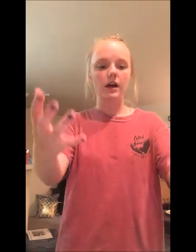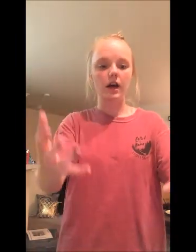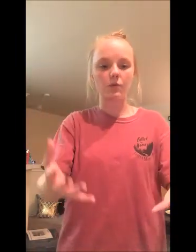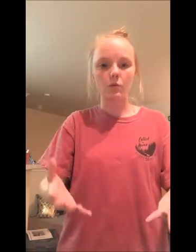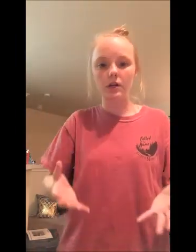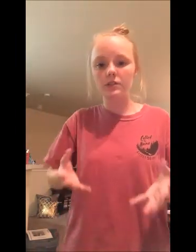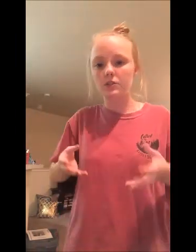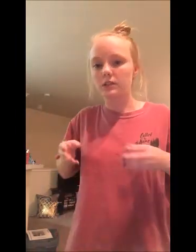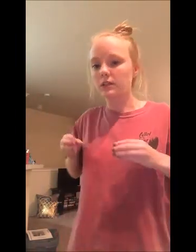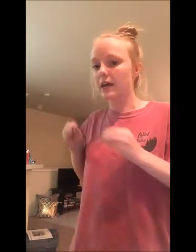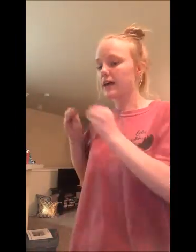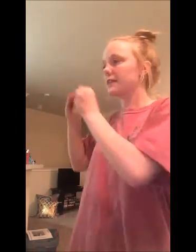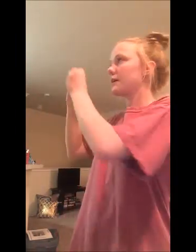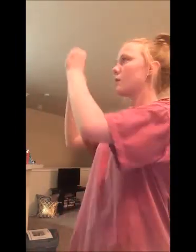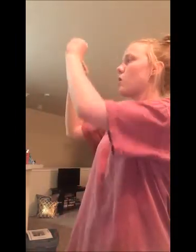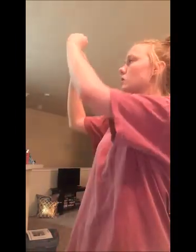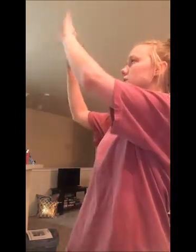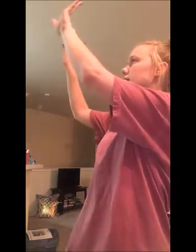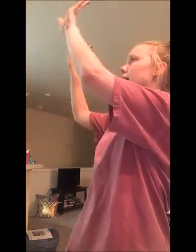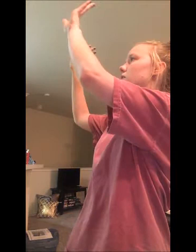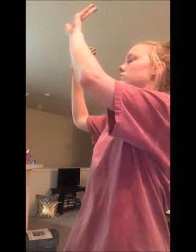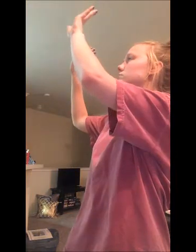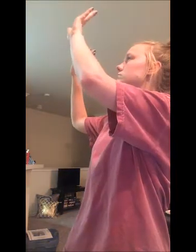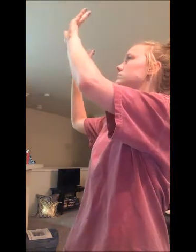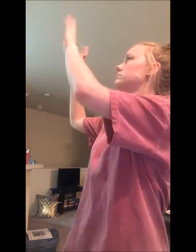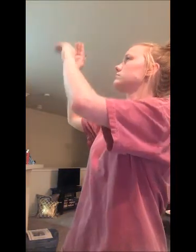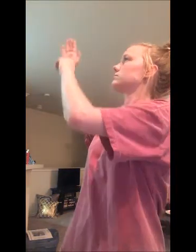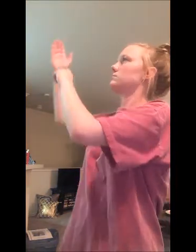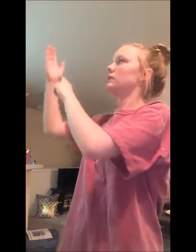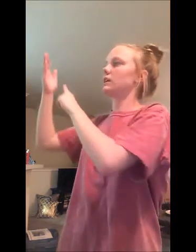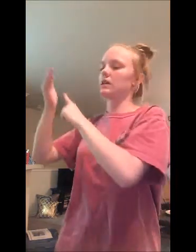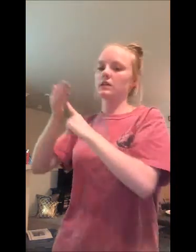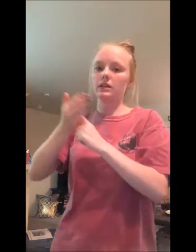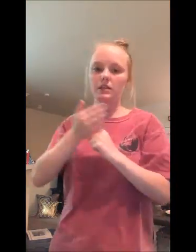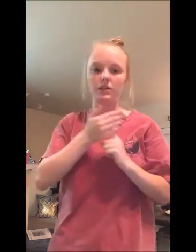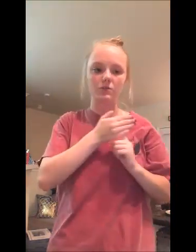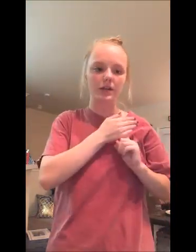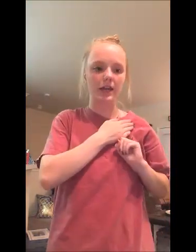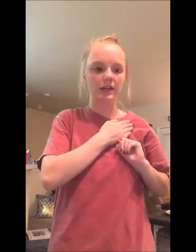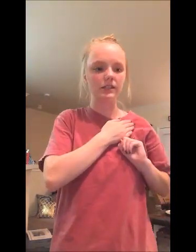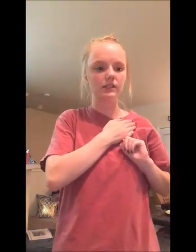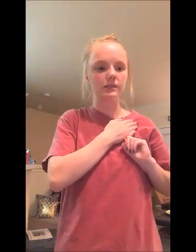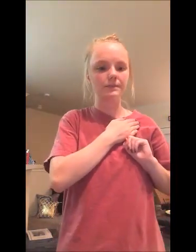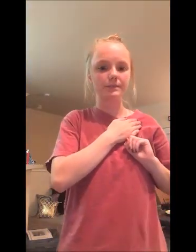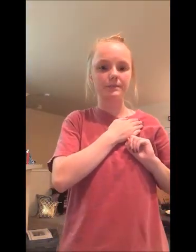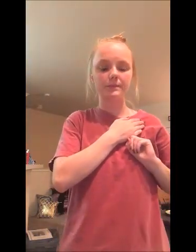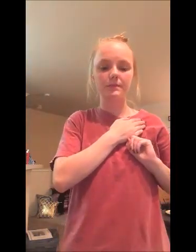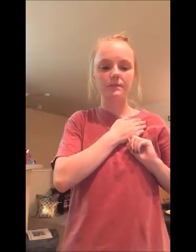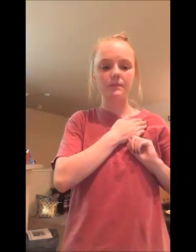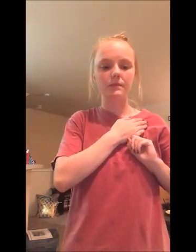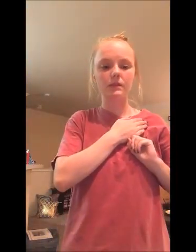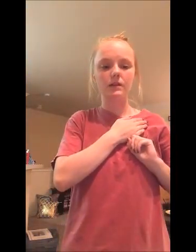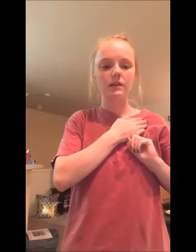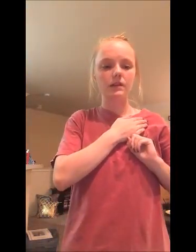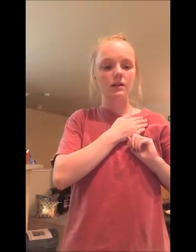I want to lay them all down in your hands.